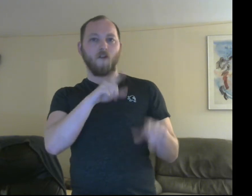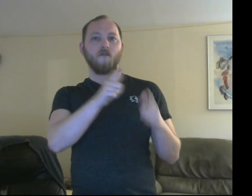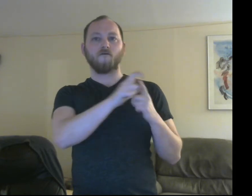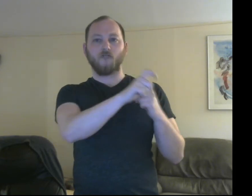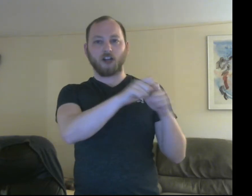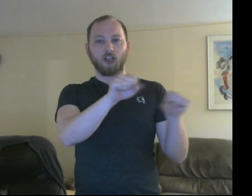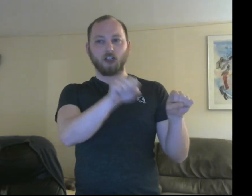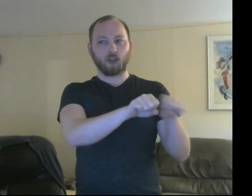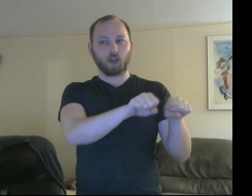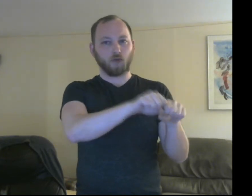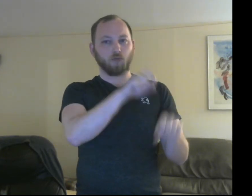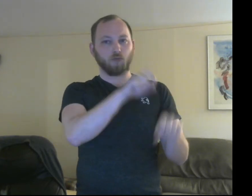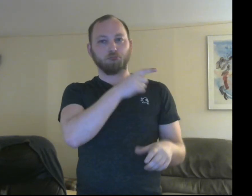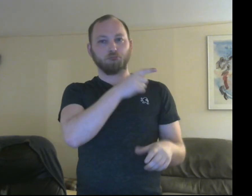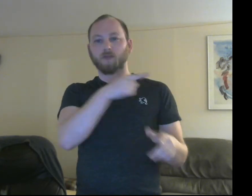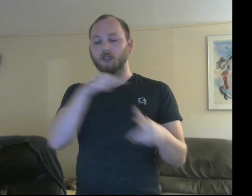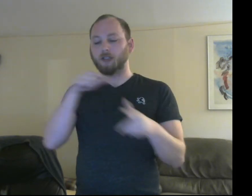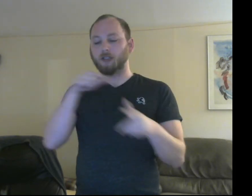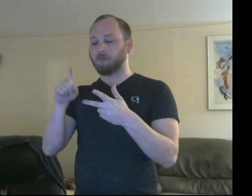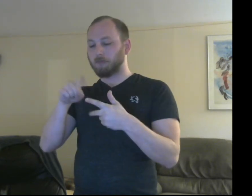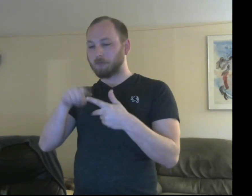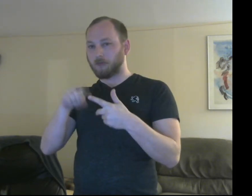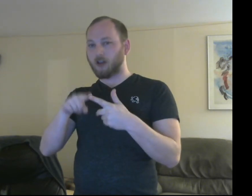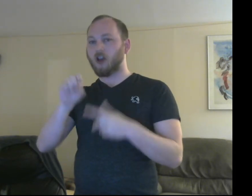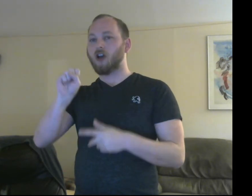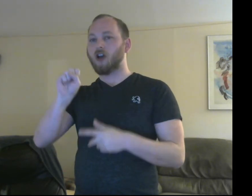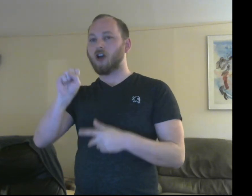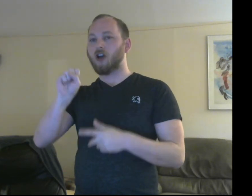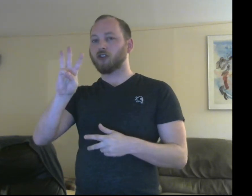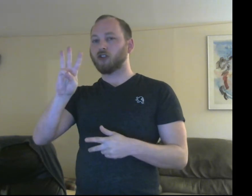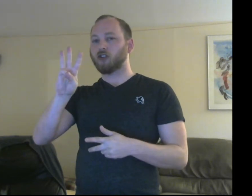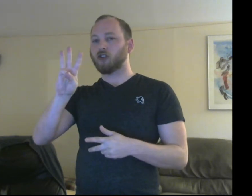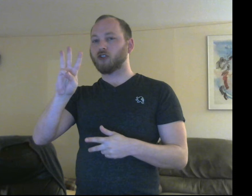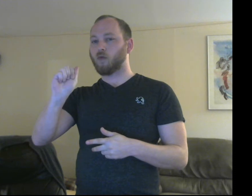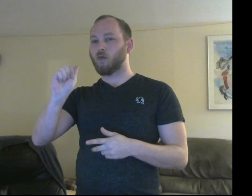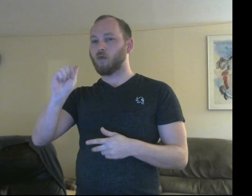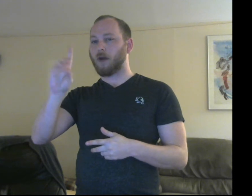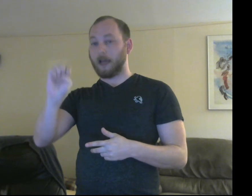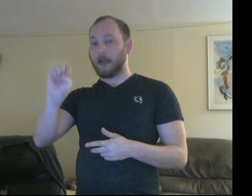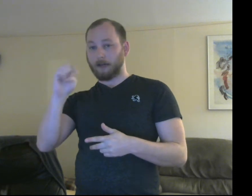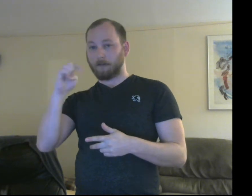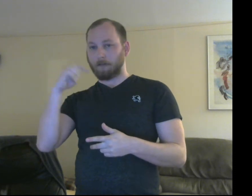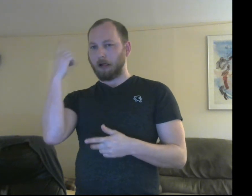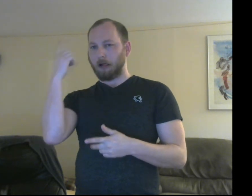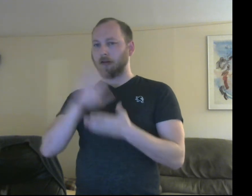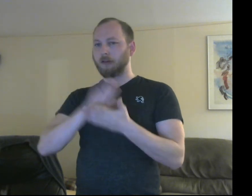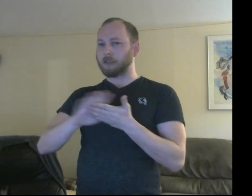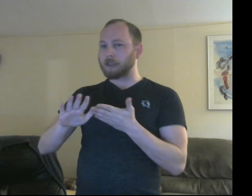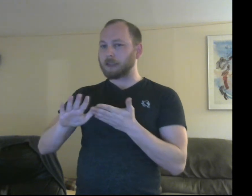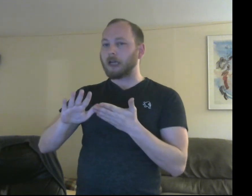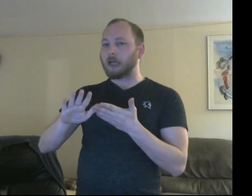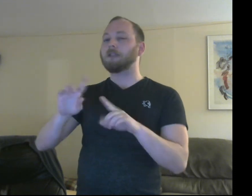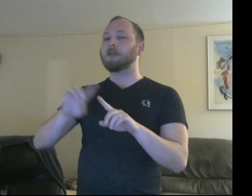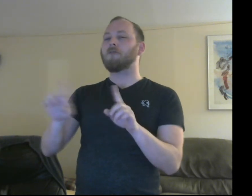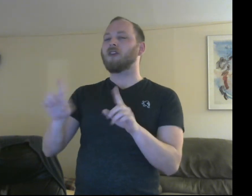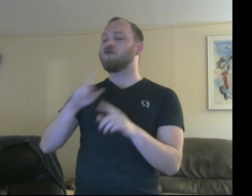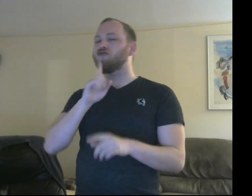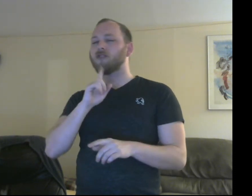one. It's suede. Looks kind of nice, but this is really more for if you're going to go out, just want to kind of look nice, but